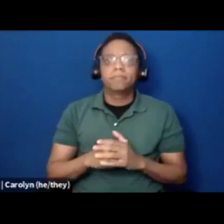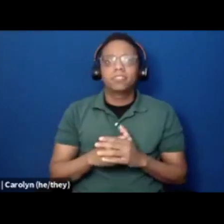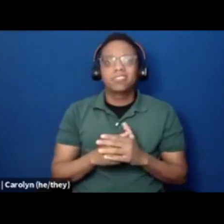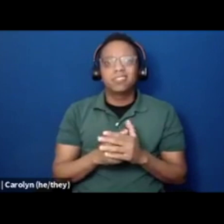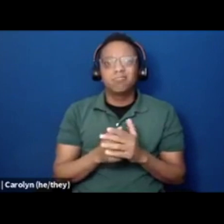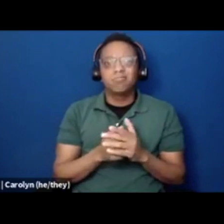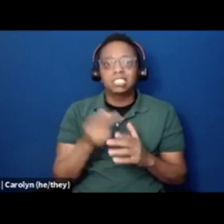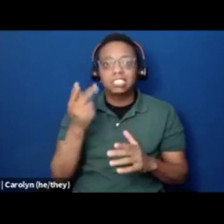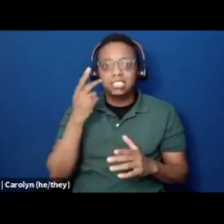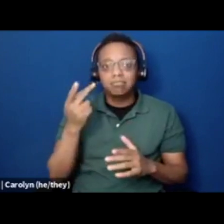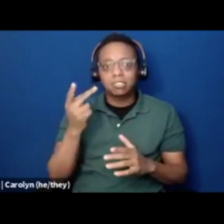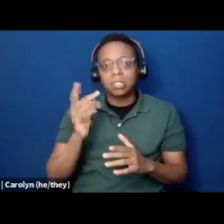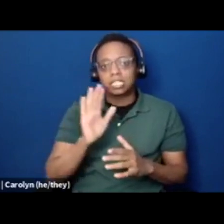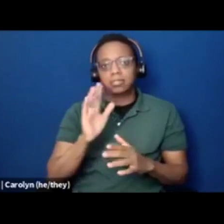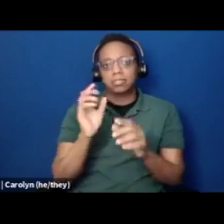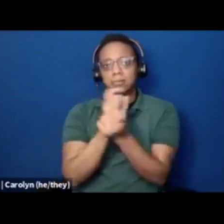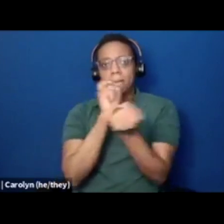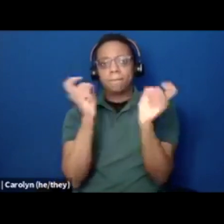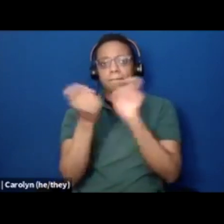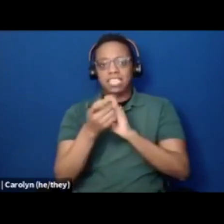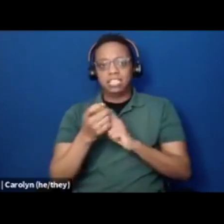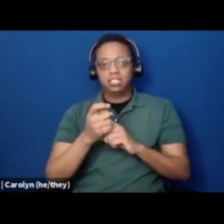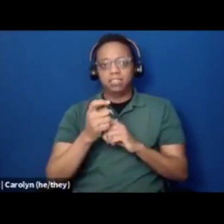like a change for us up here.